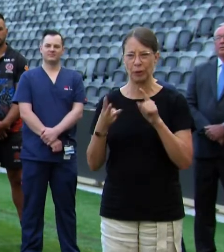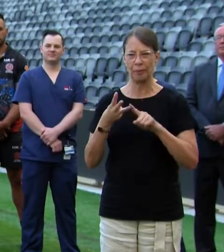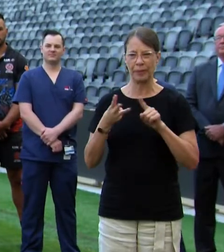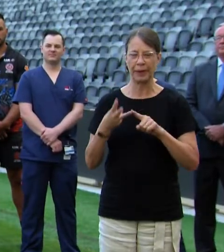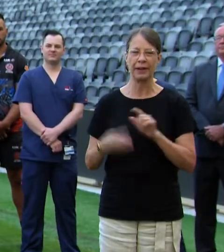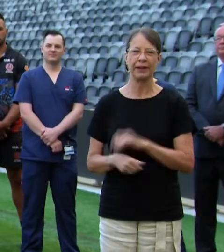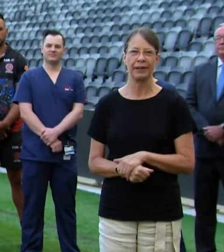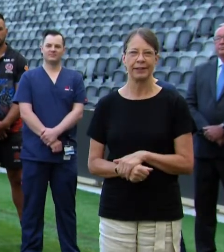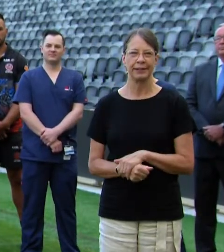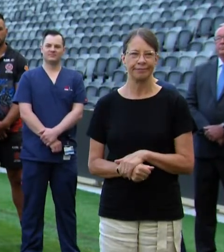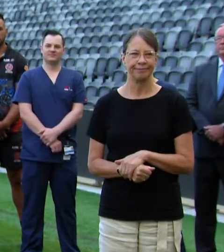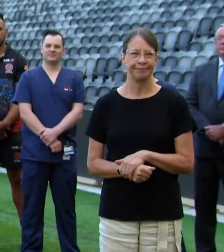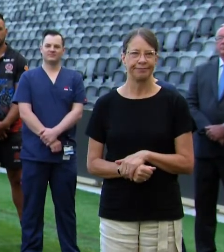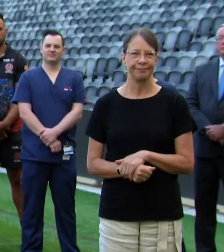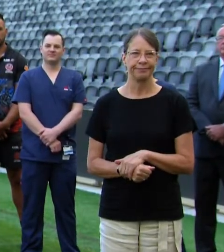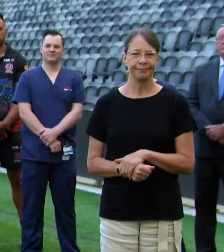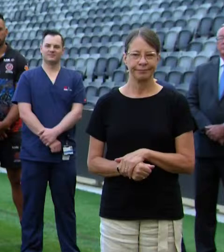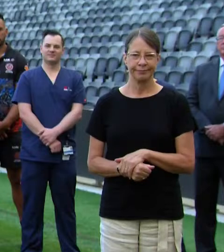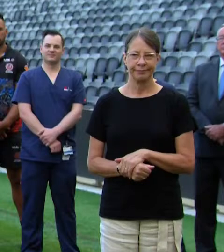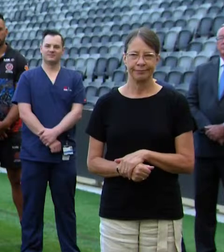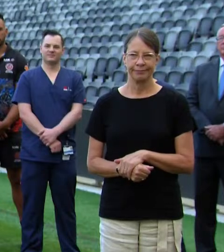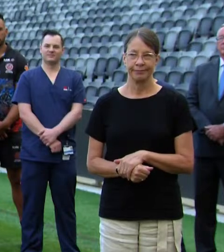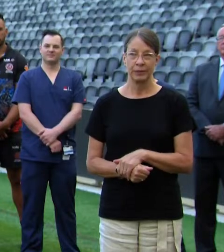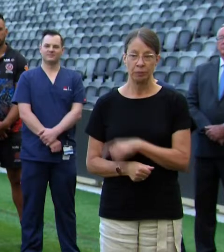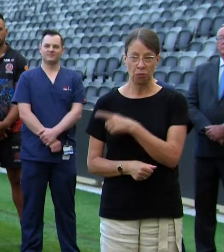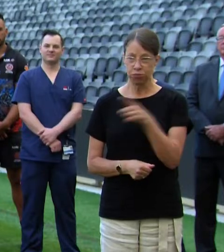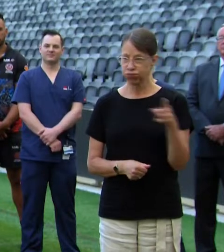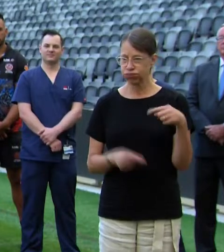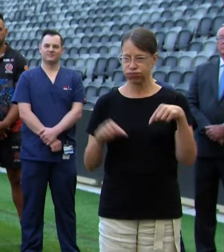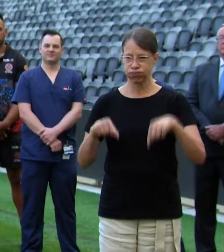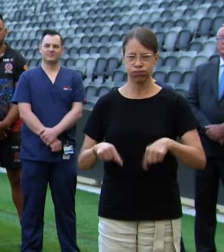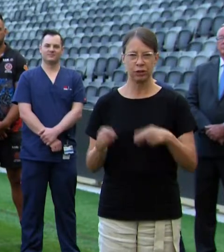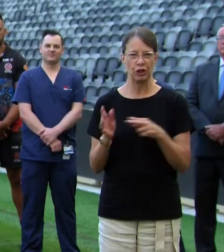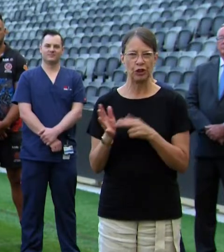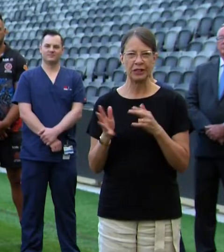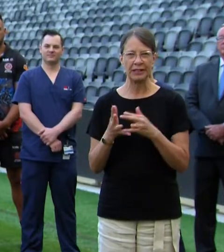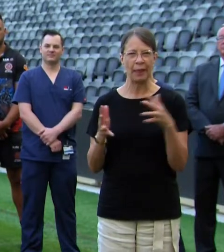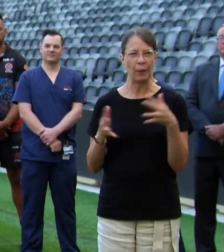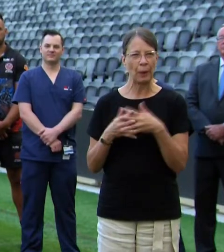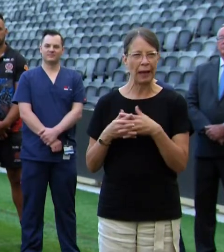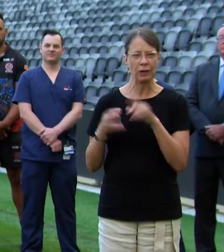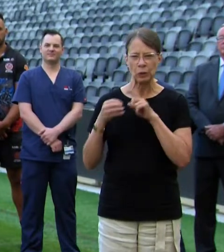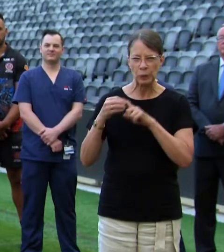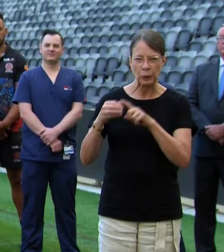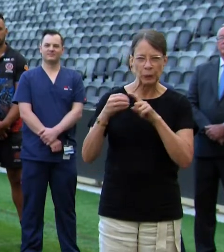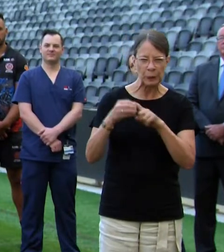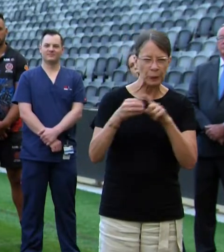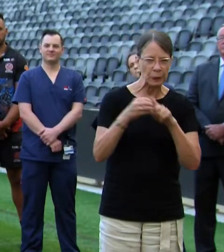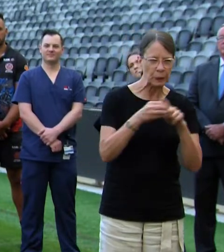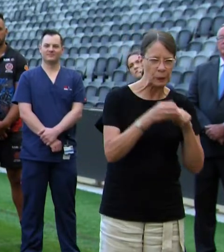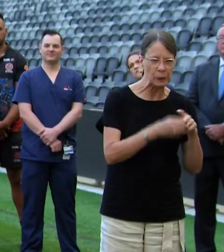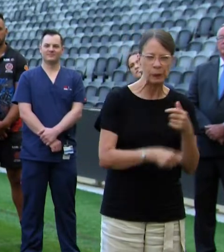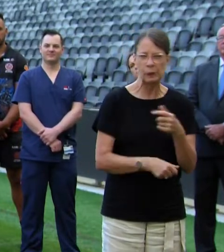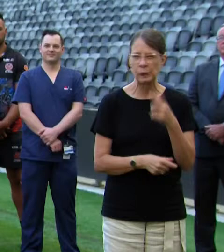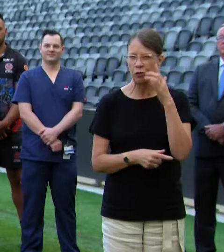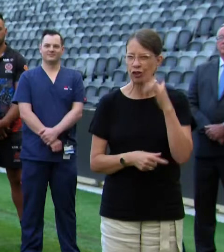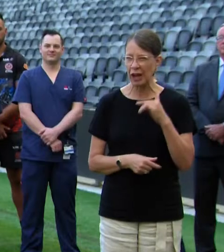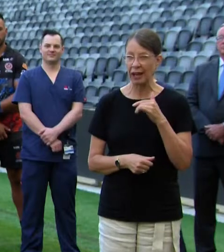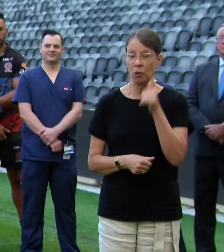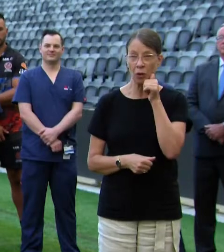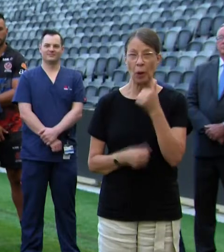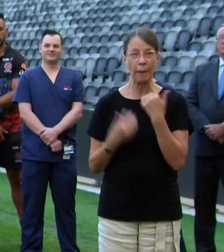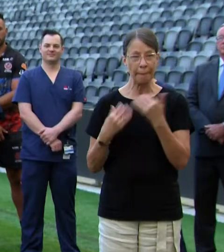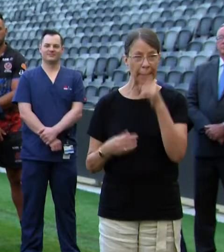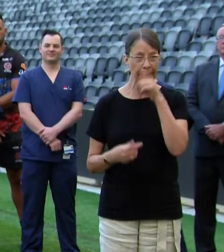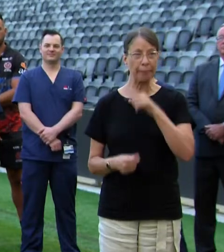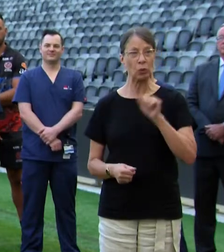that we do know about our community here in New South Wales through our various surveys is that there is still a very, very high intention